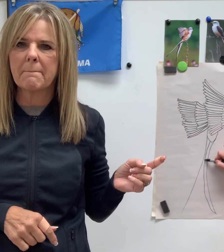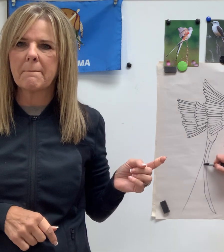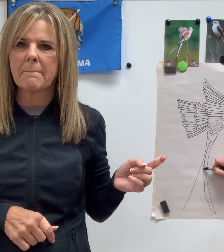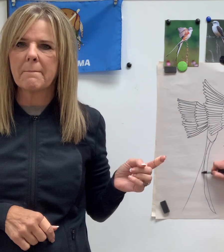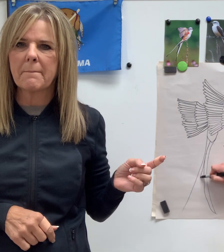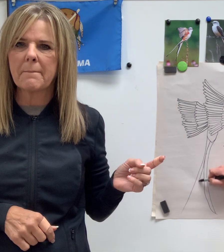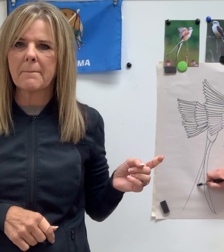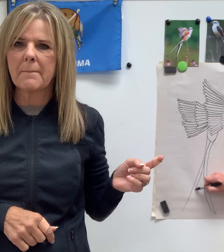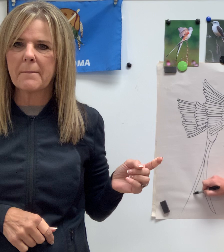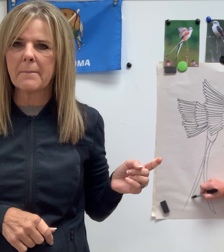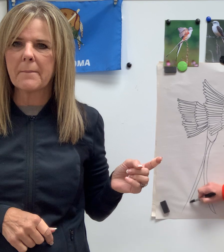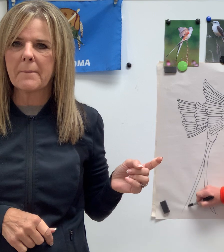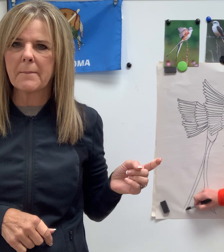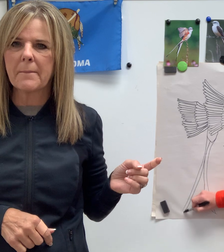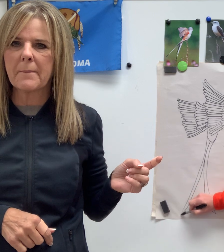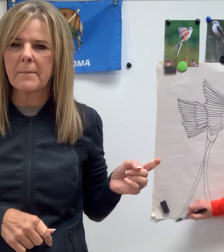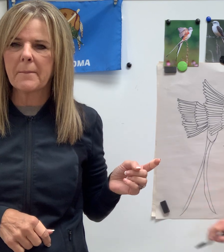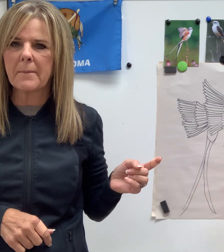And double it.